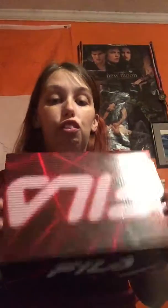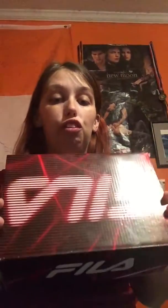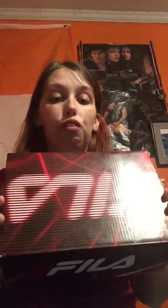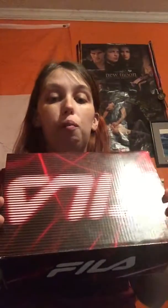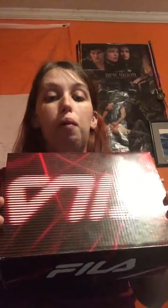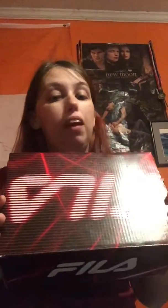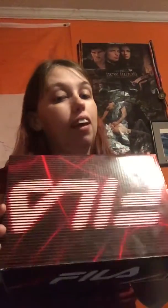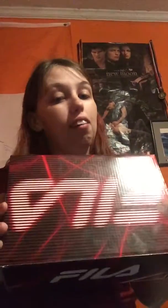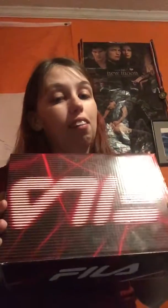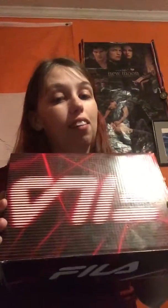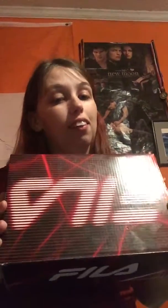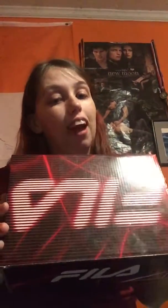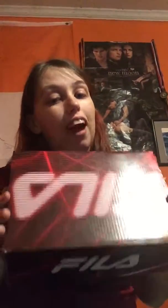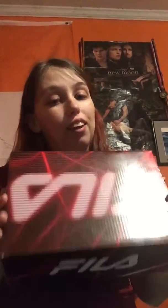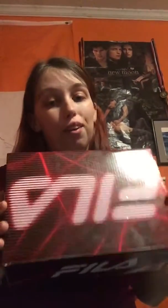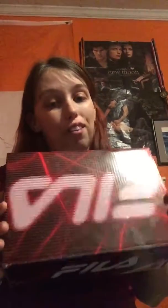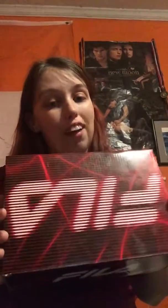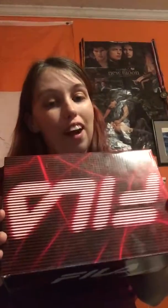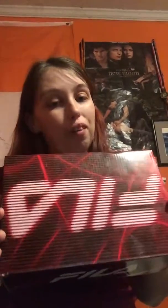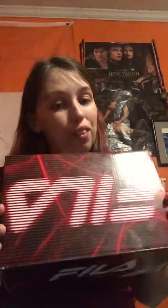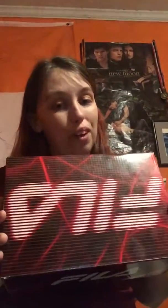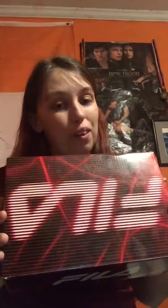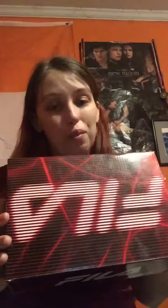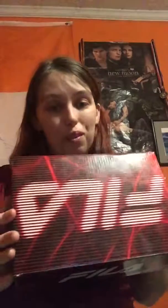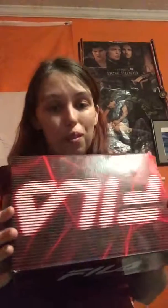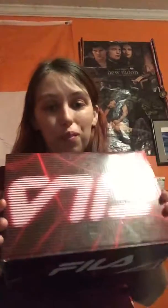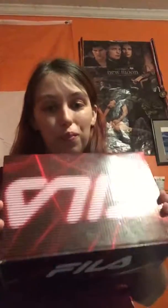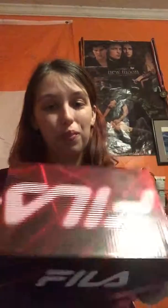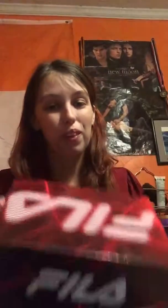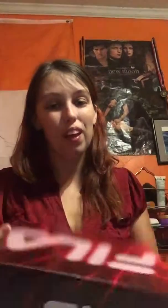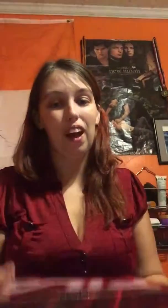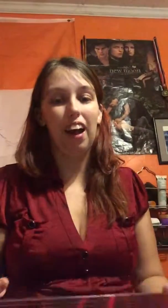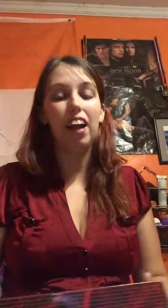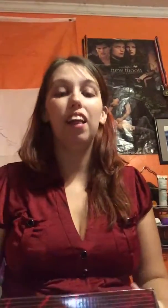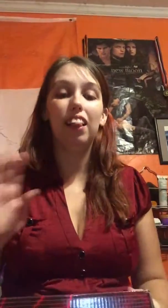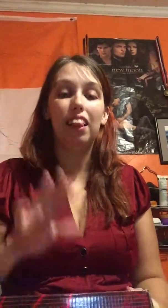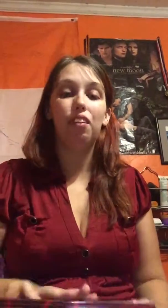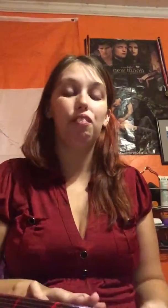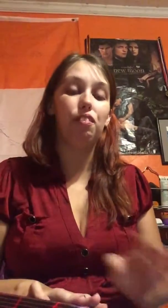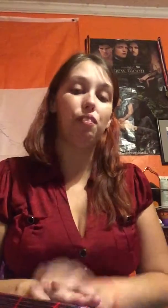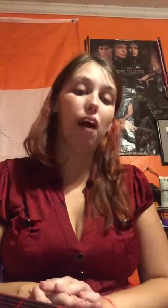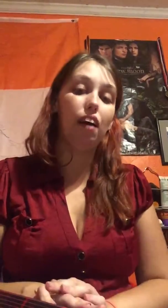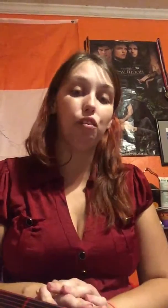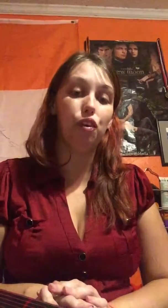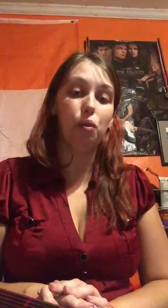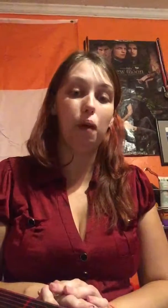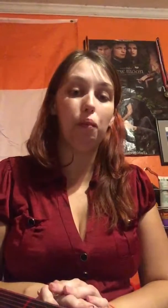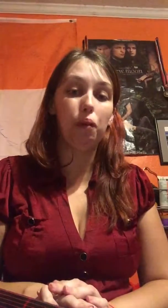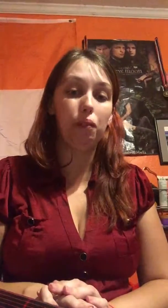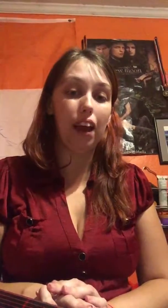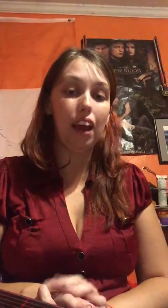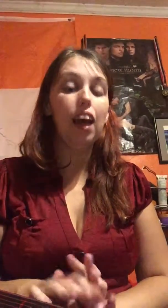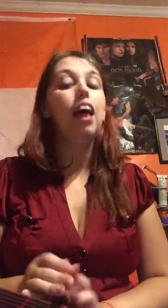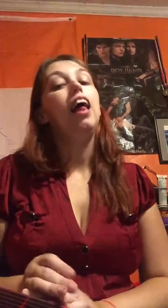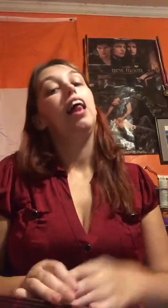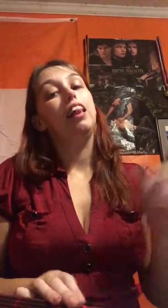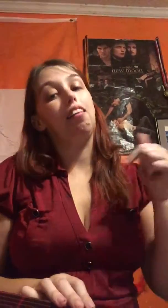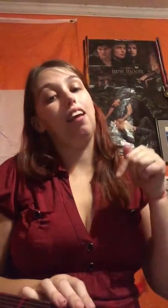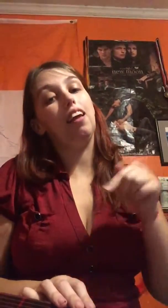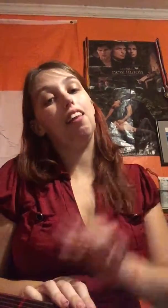gender of the baby is, I'd go check out video number two. Alright, as for the baby bump date, that's the end of